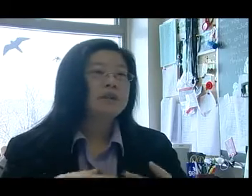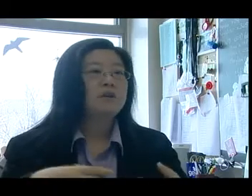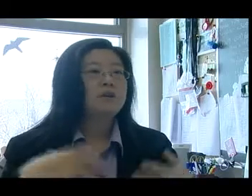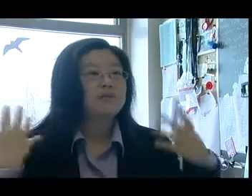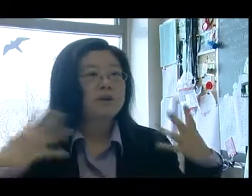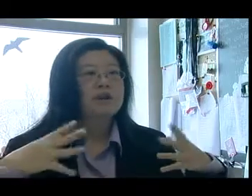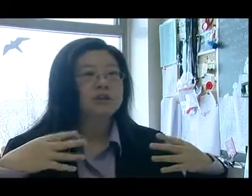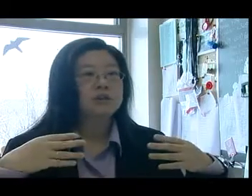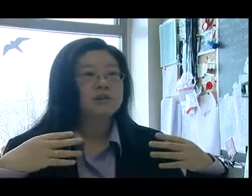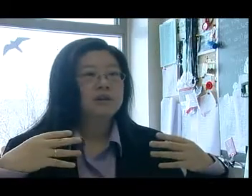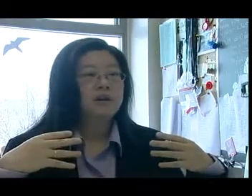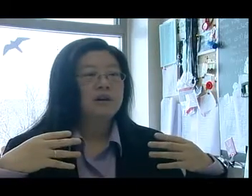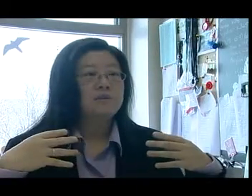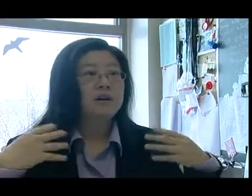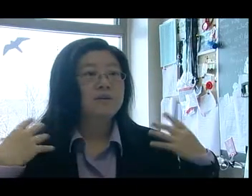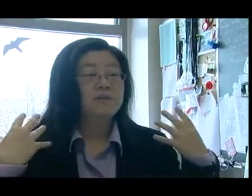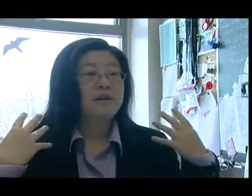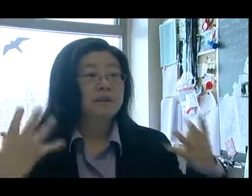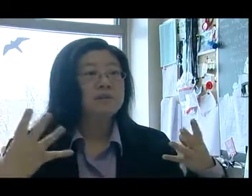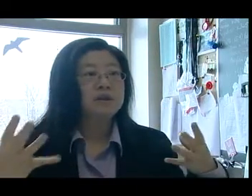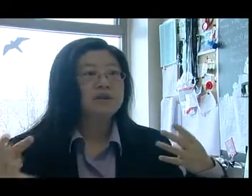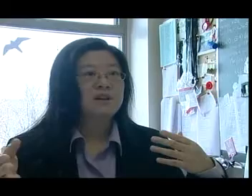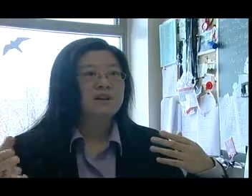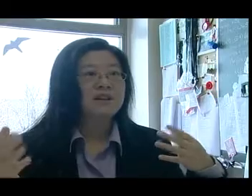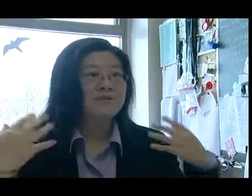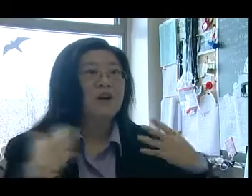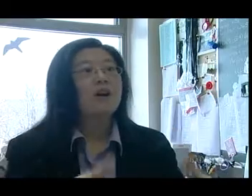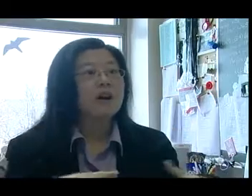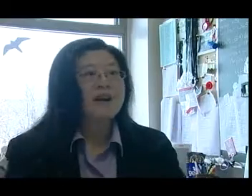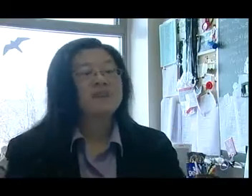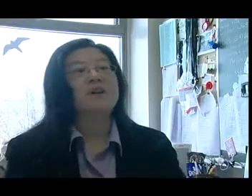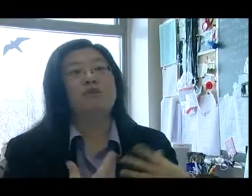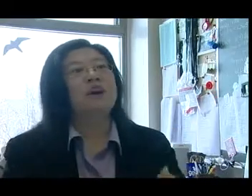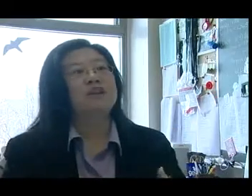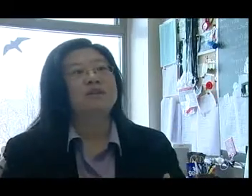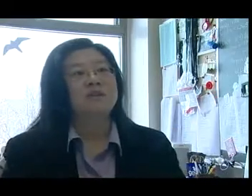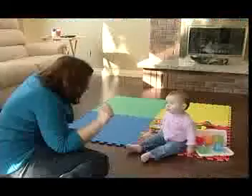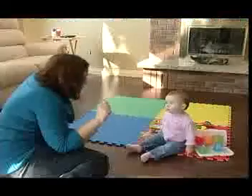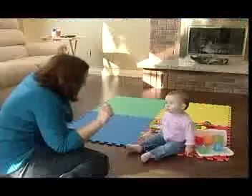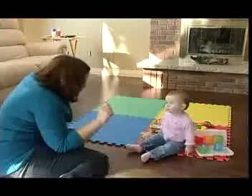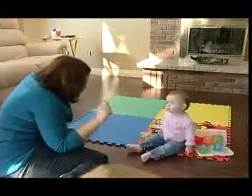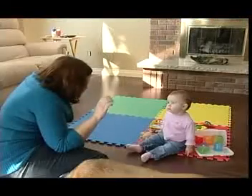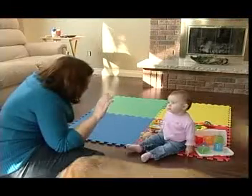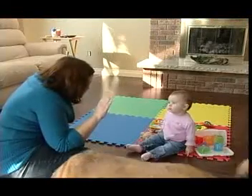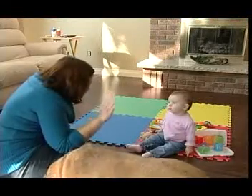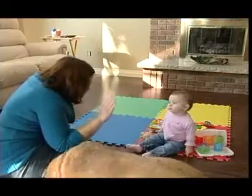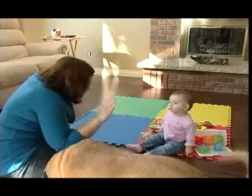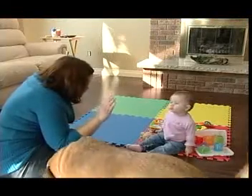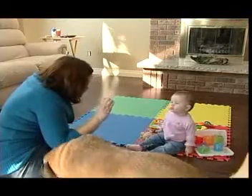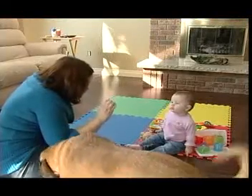that their comprehension of language is far ahead of their production of language. So they understand a lot more of the